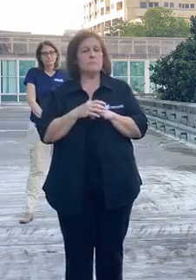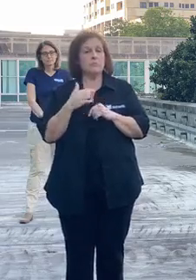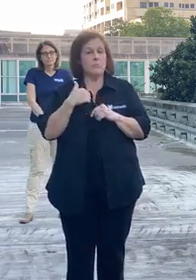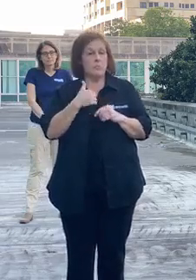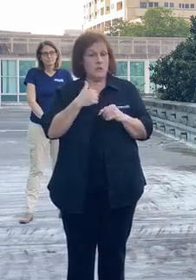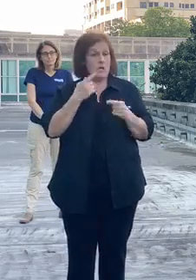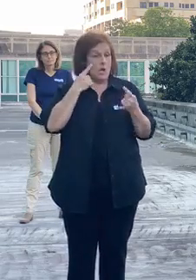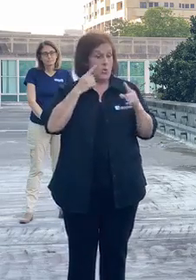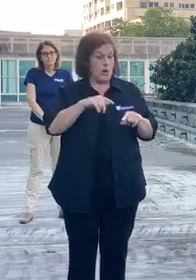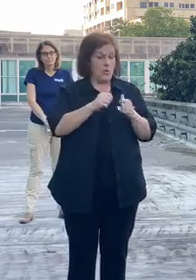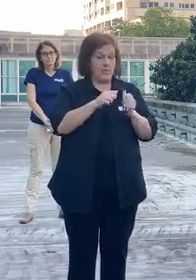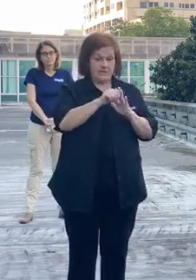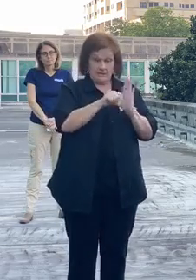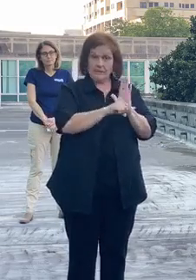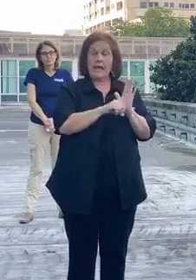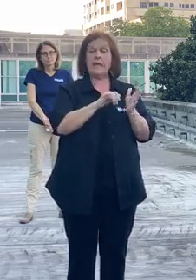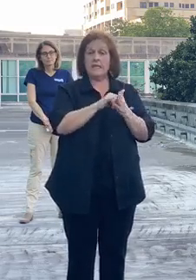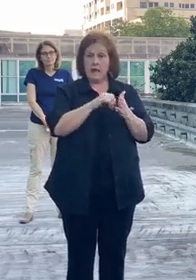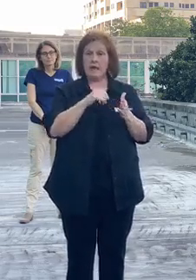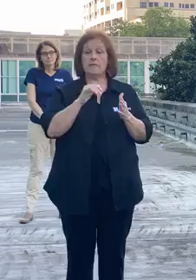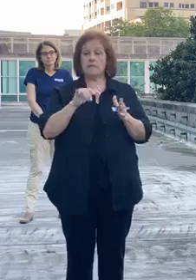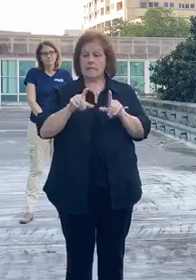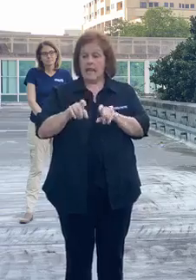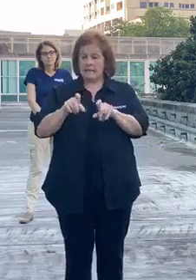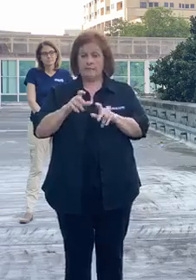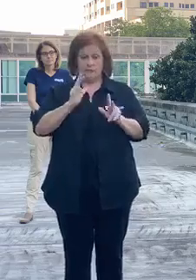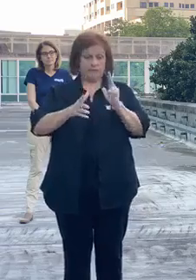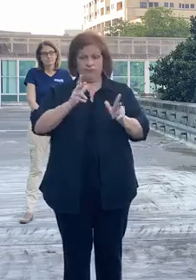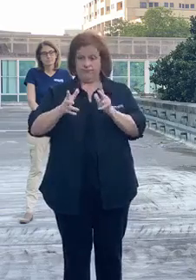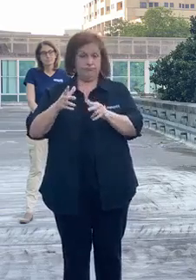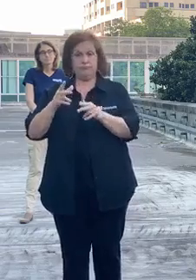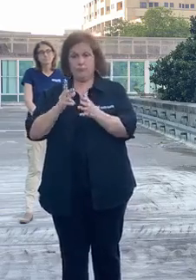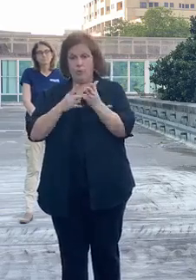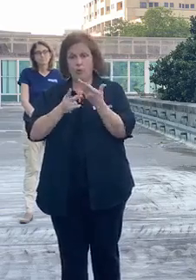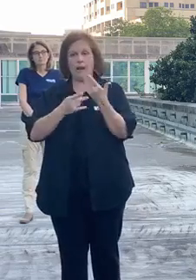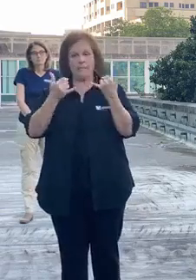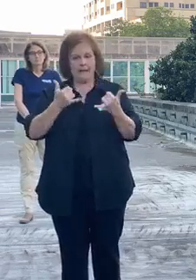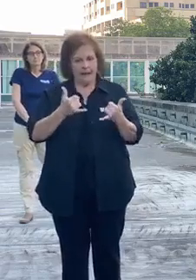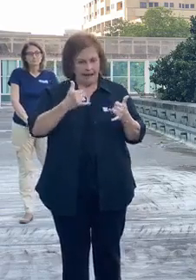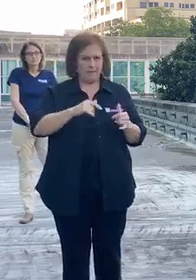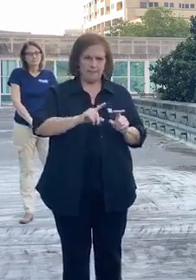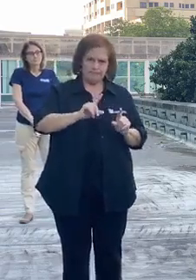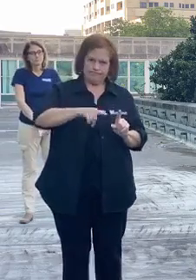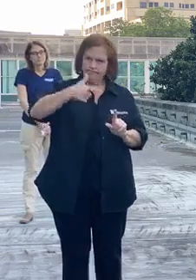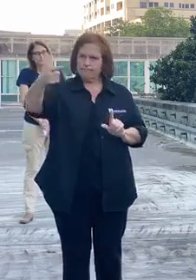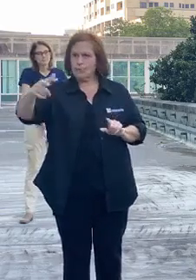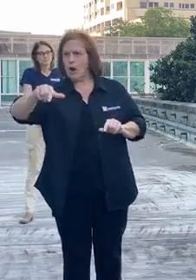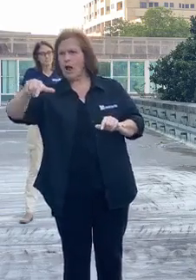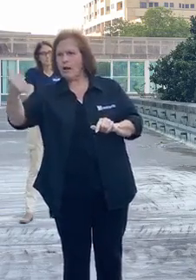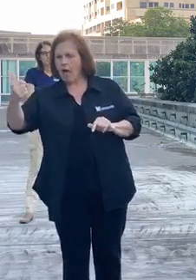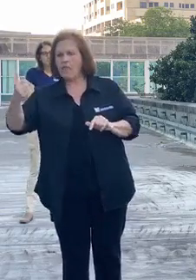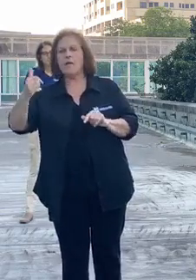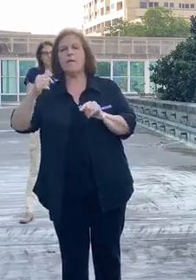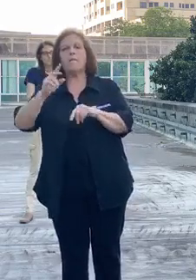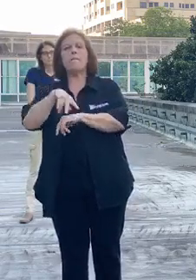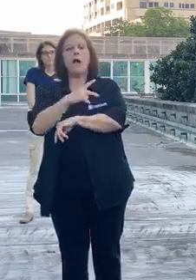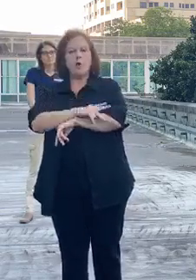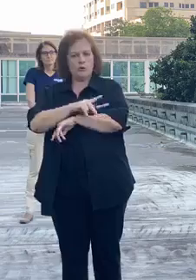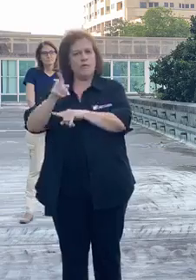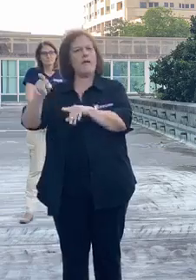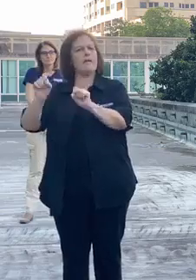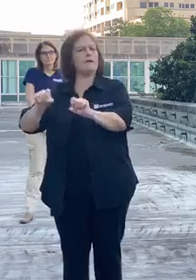with our partners at the state that drive-through testing program will now move to other parishes, our neighbors and friends, ramp up their